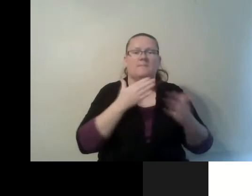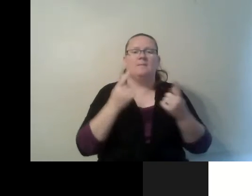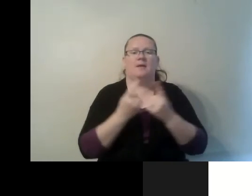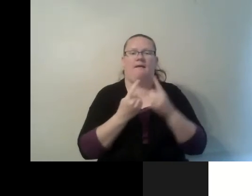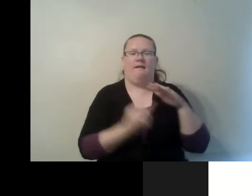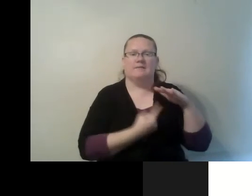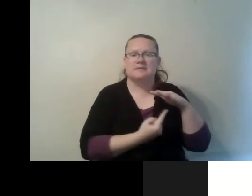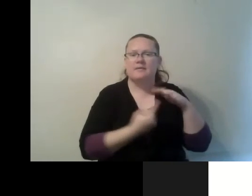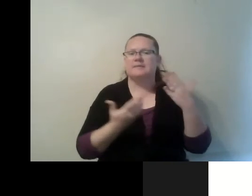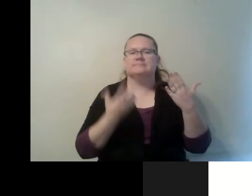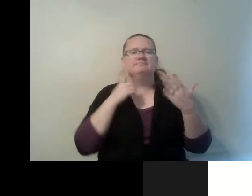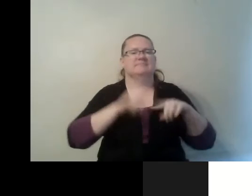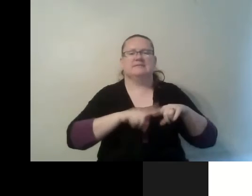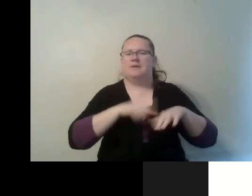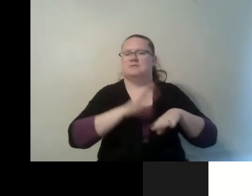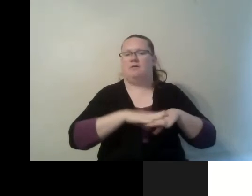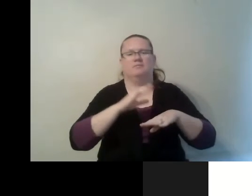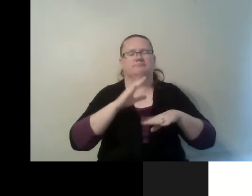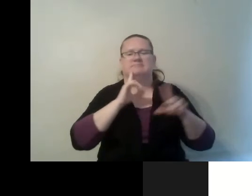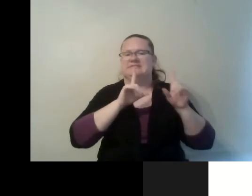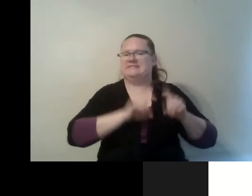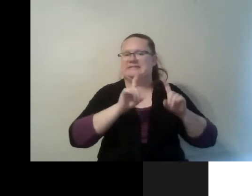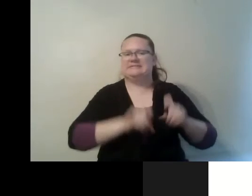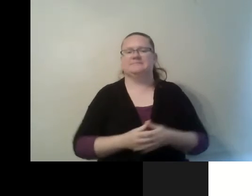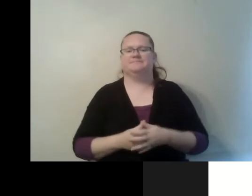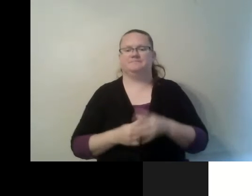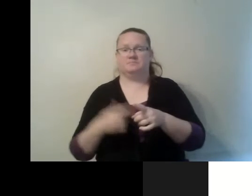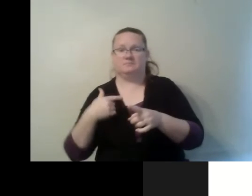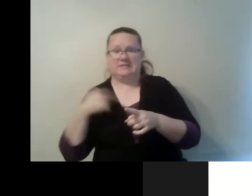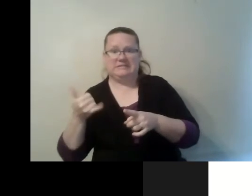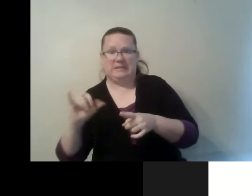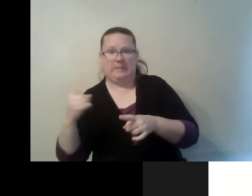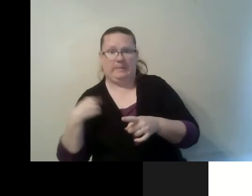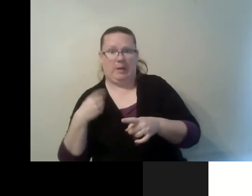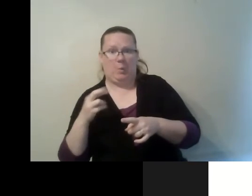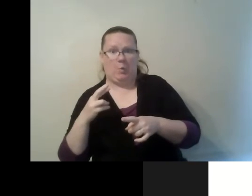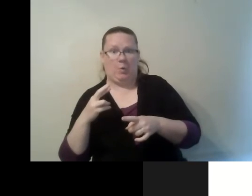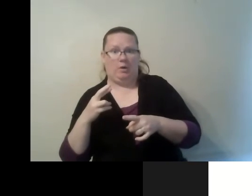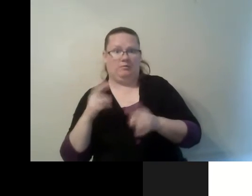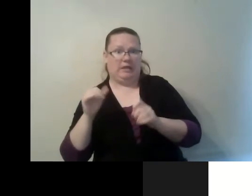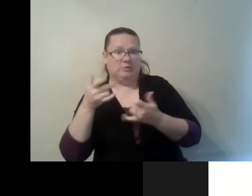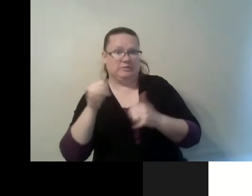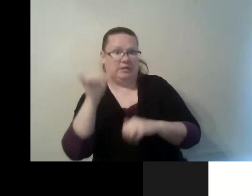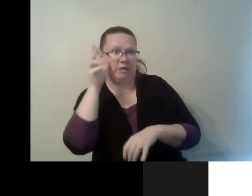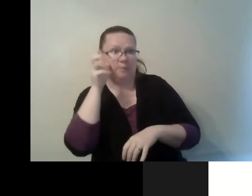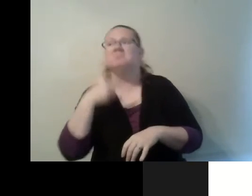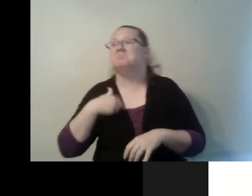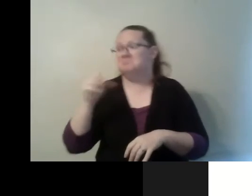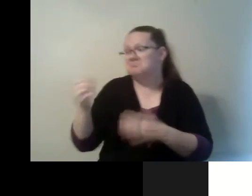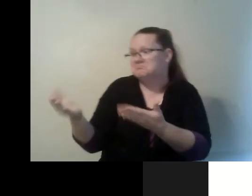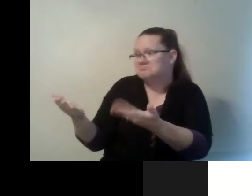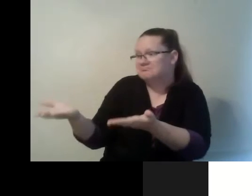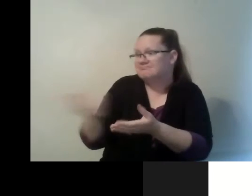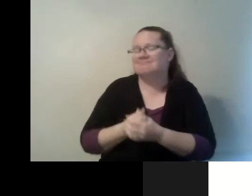we get from the patients. Am I still Mike, or can you still hear me? Yep, you can continue to go.